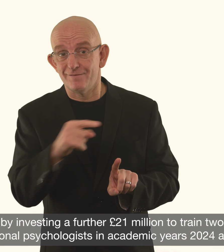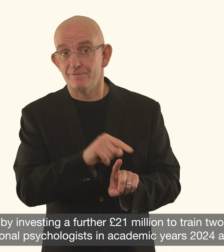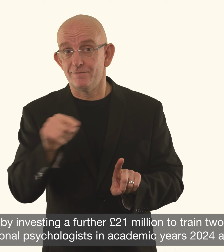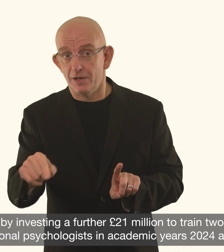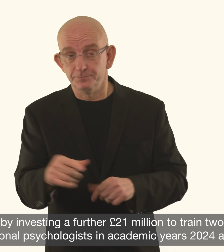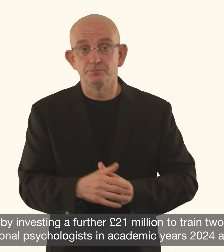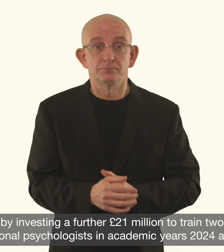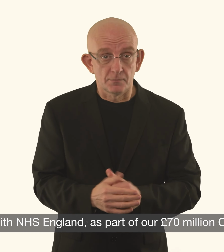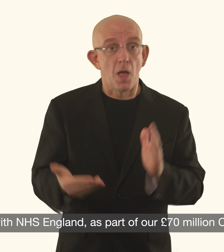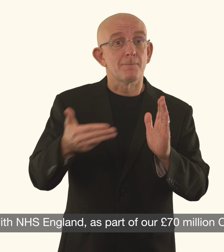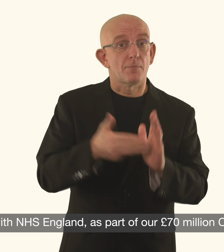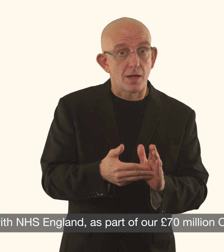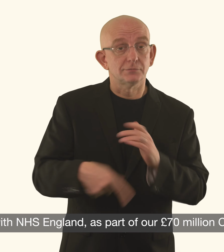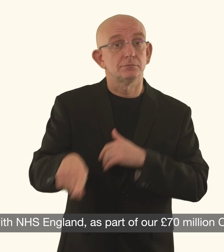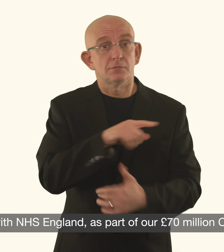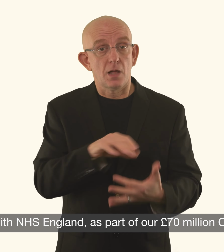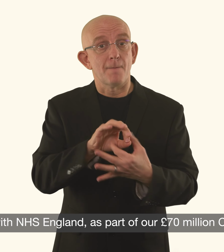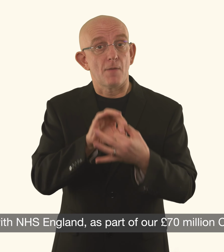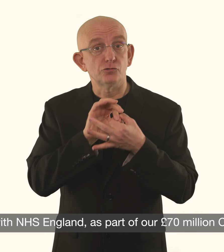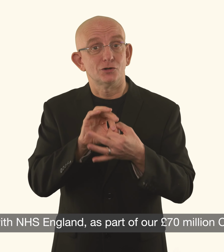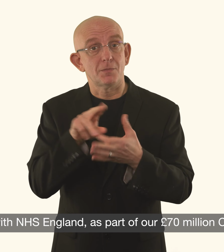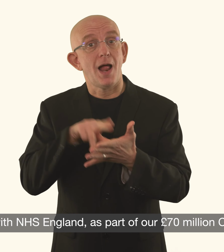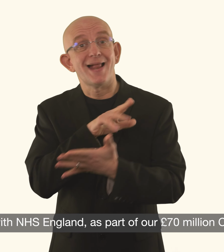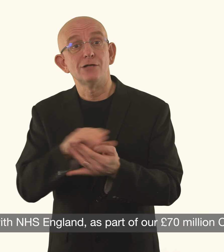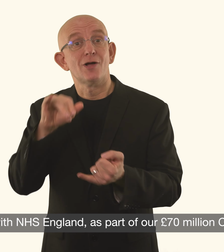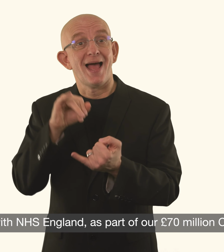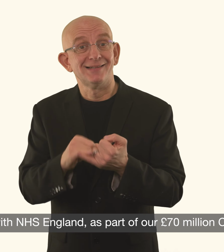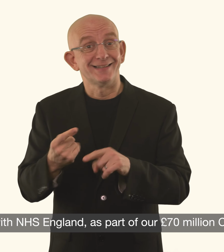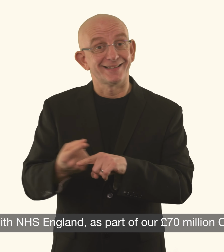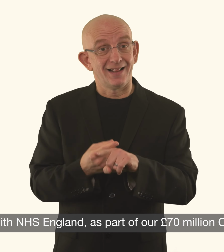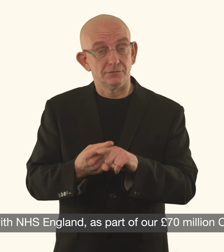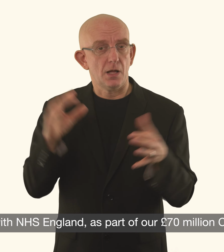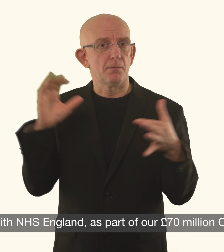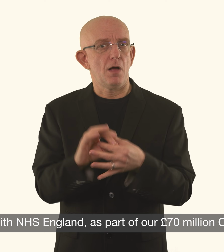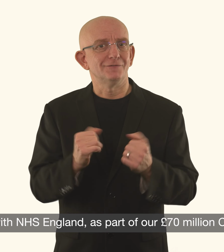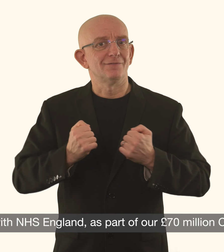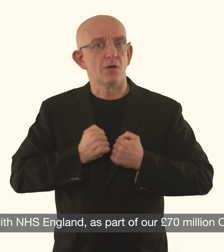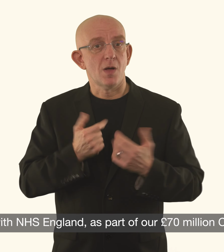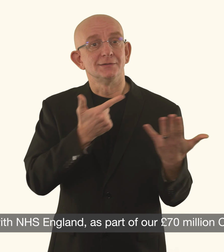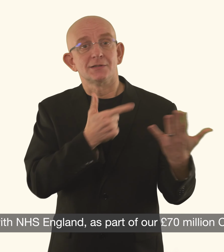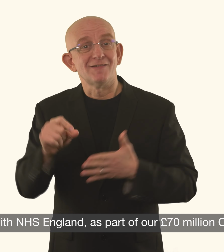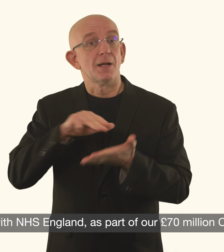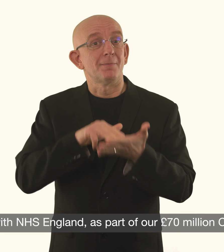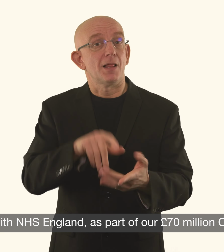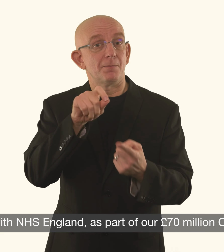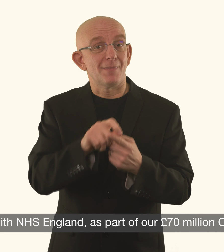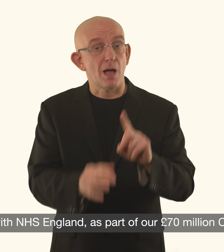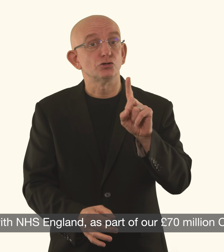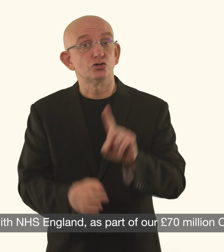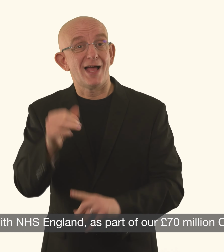And, in partnership with NHS England as part of our £70 million change programme, pioneering innovative